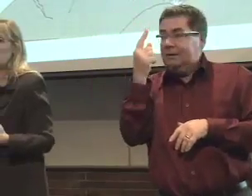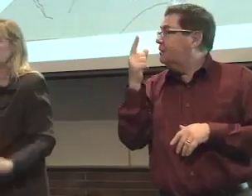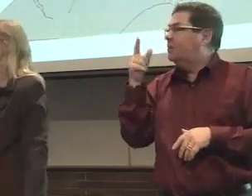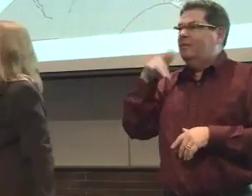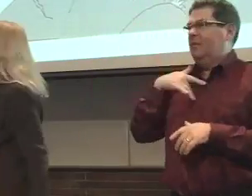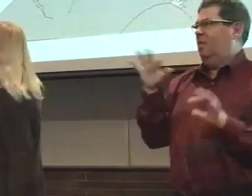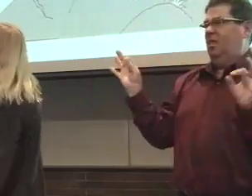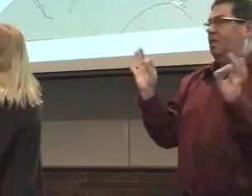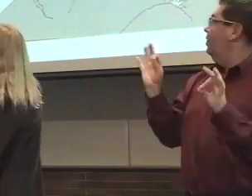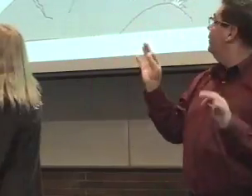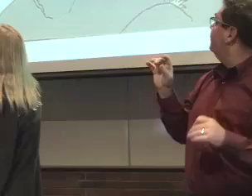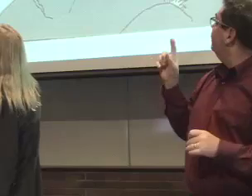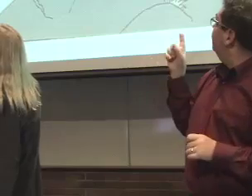funny.